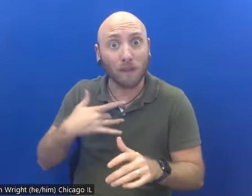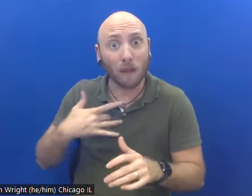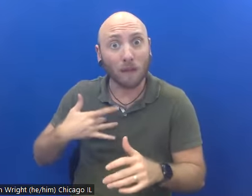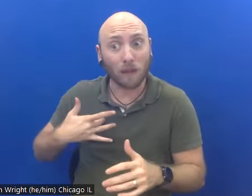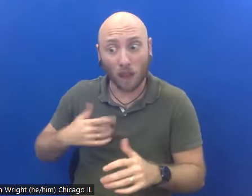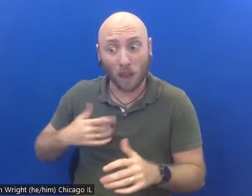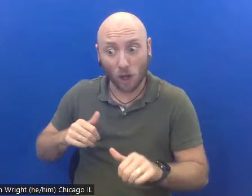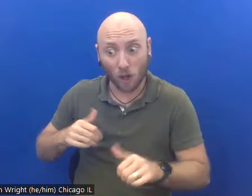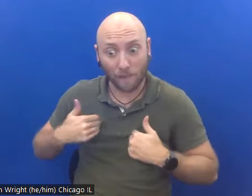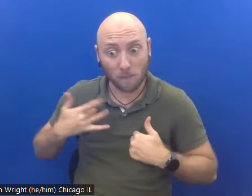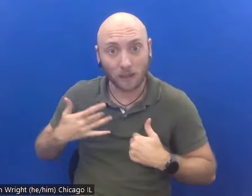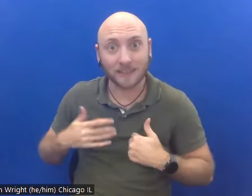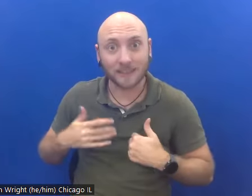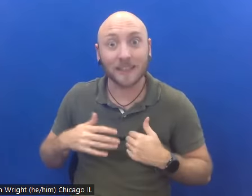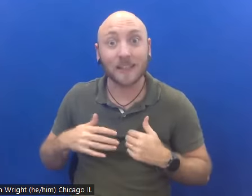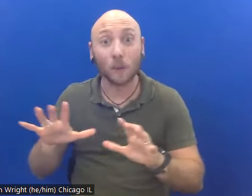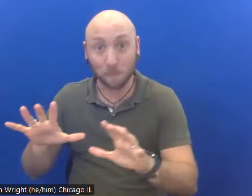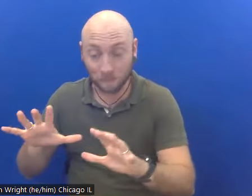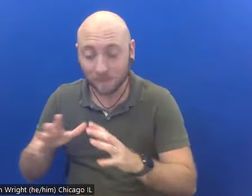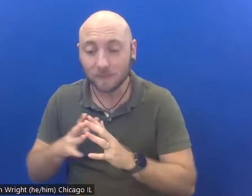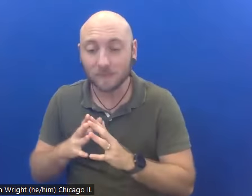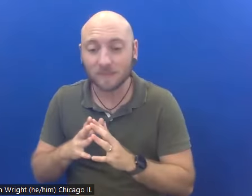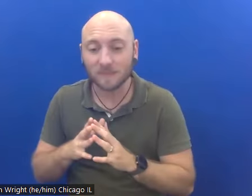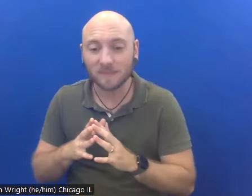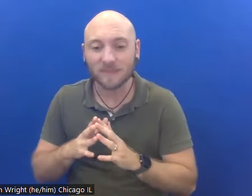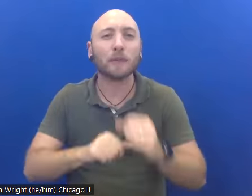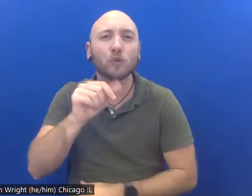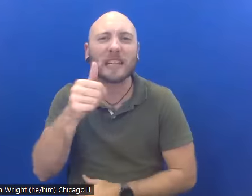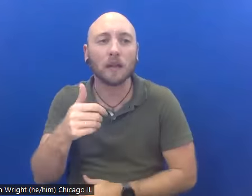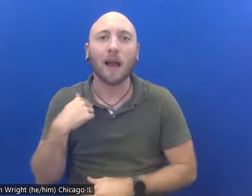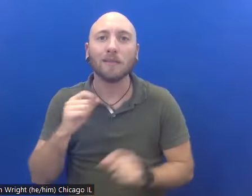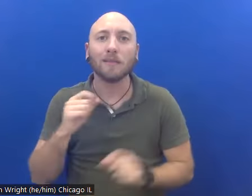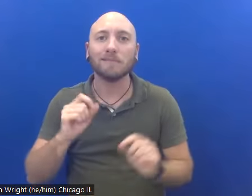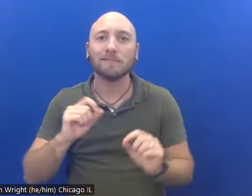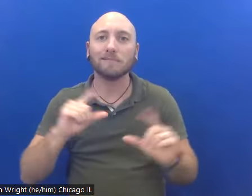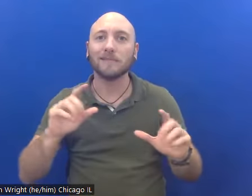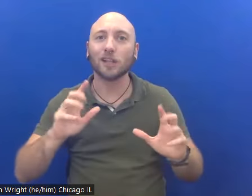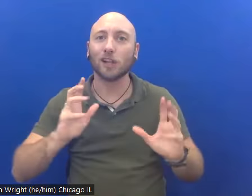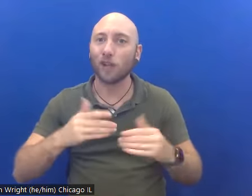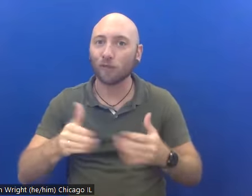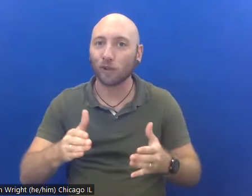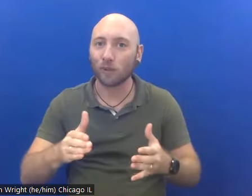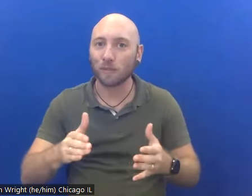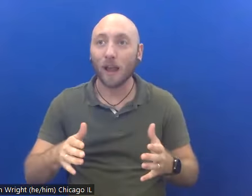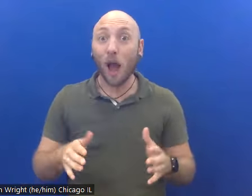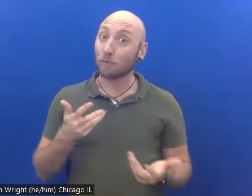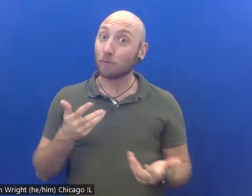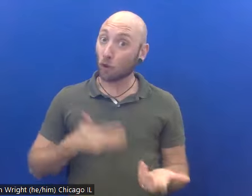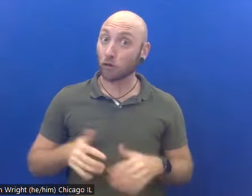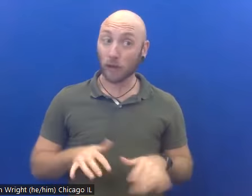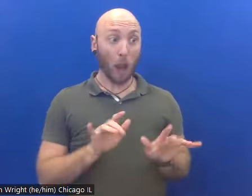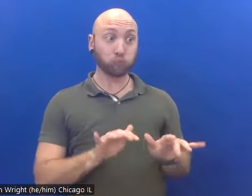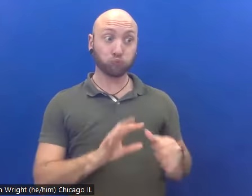chat rooms, which I still had in like 2010. I go into chat rooms, so now I'm social and drinking. So now that's not right. But I just remember